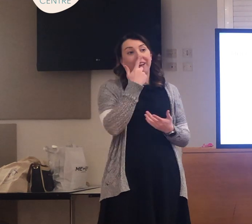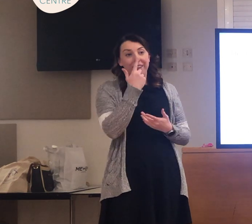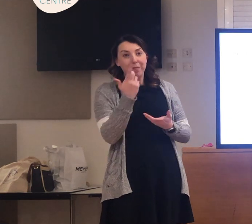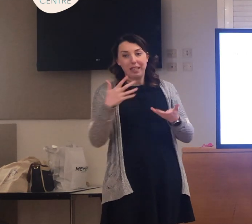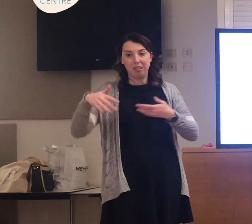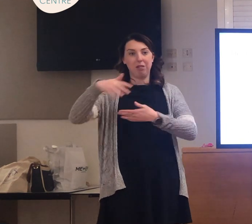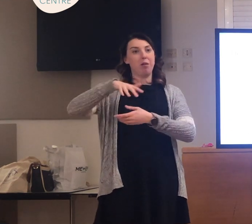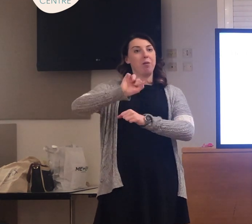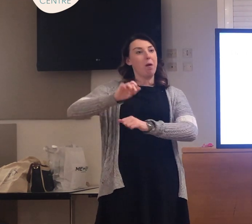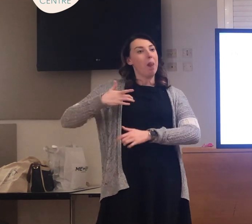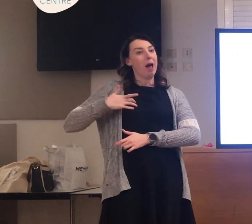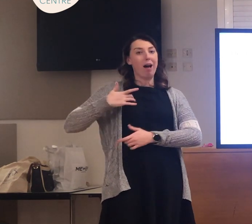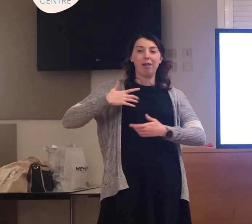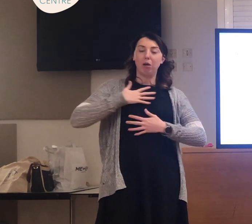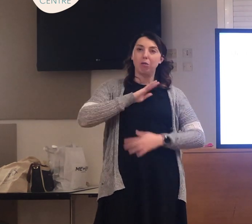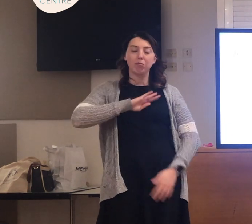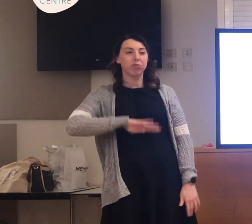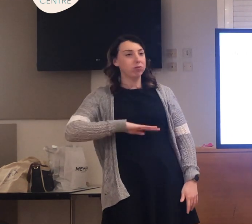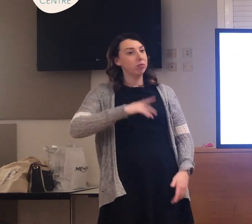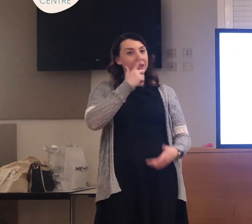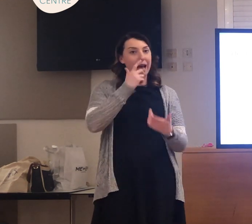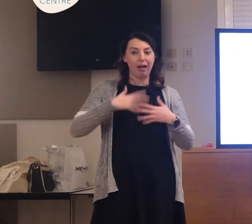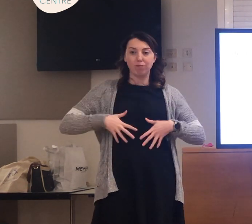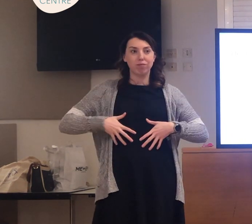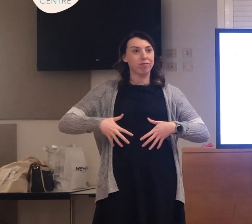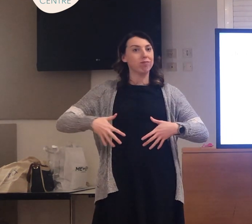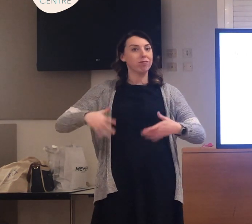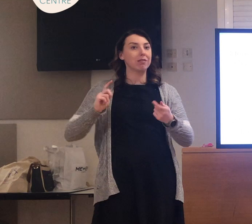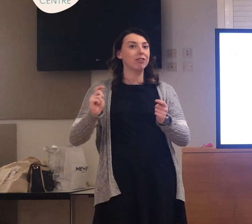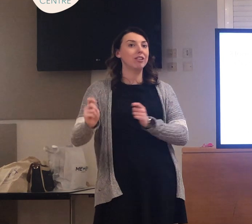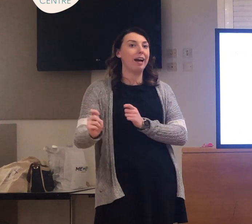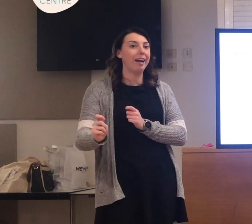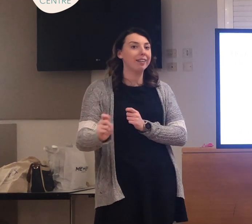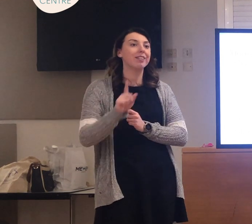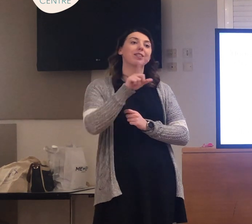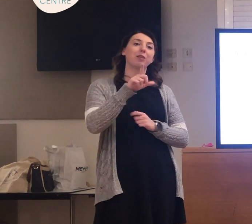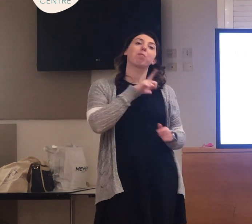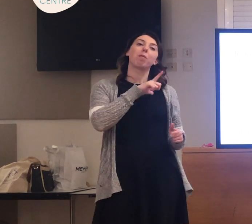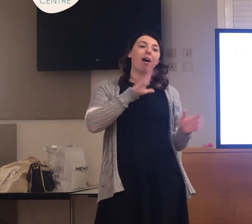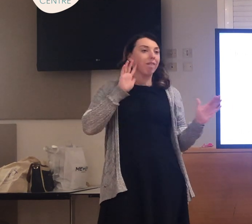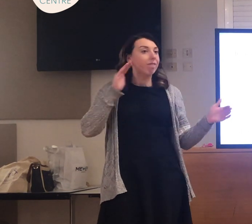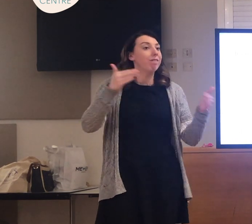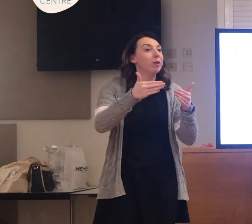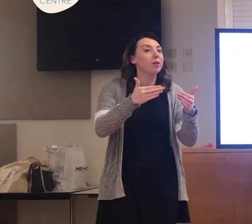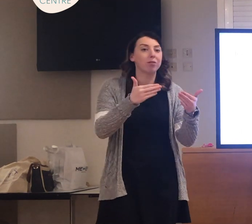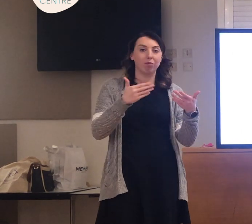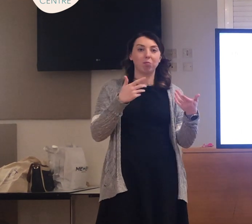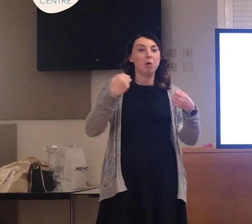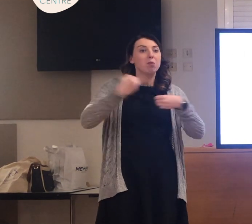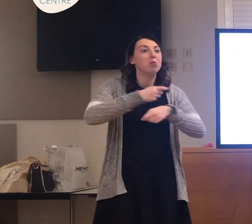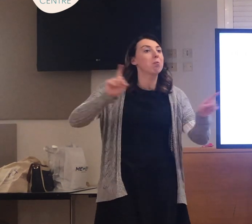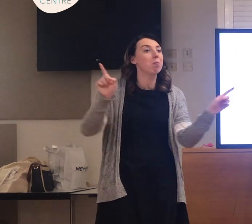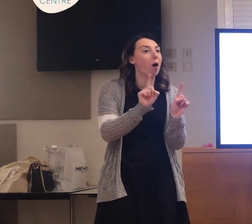often mean it begins to change. And that's where we start to focus on what can you do about it. There isn't